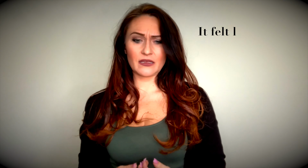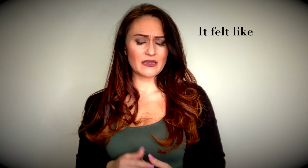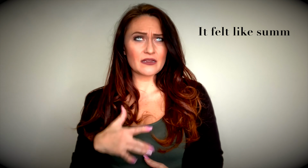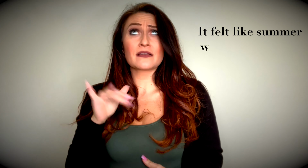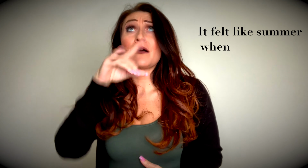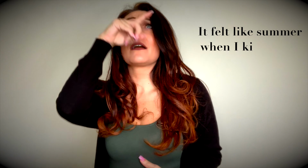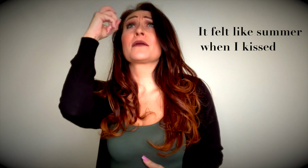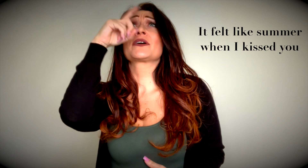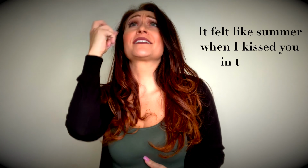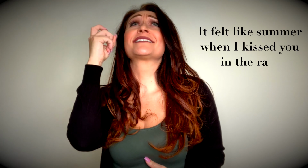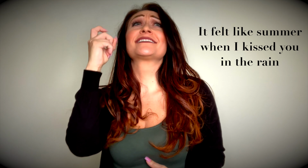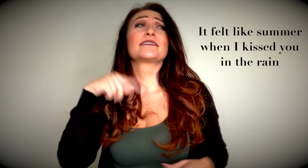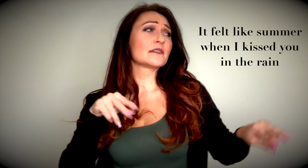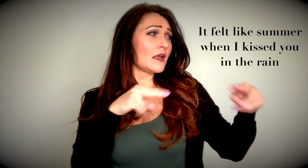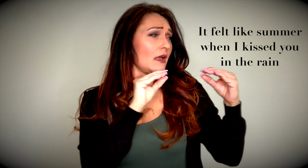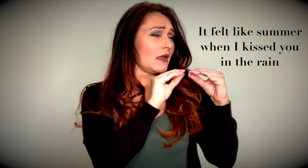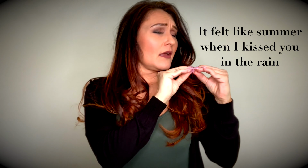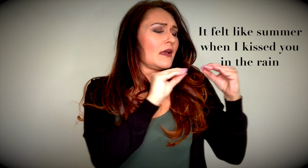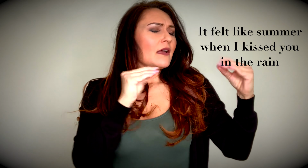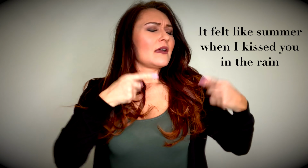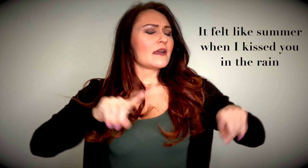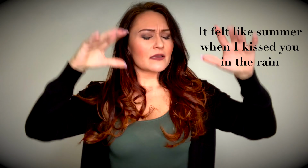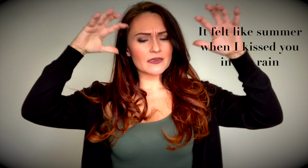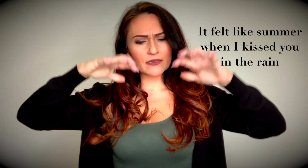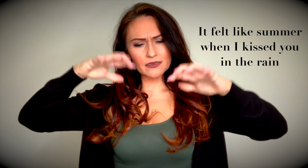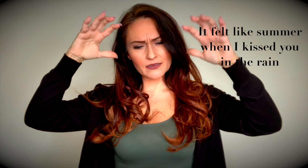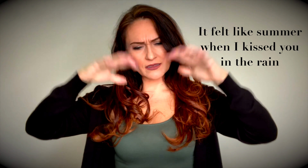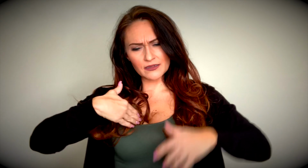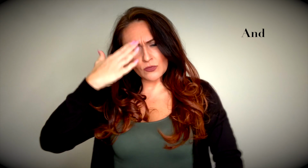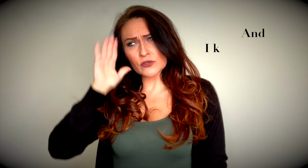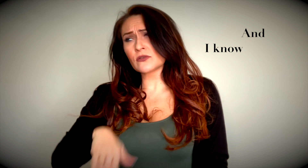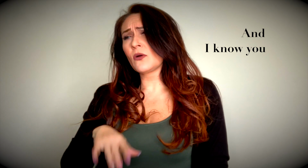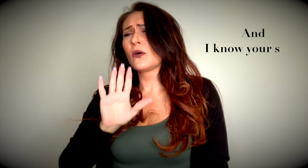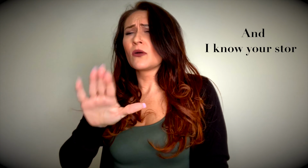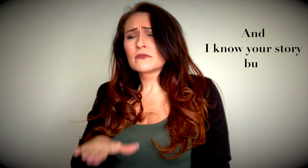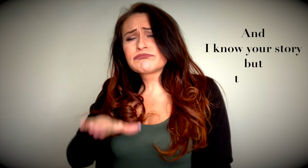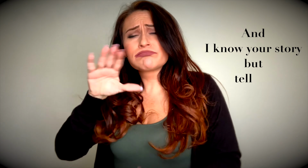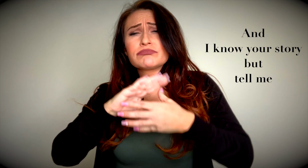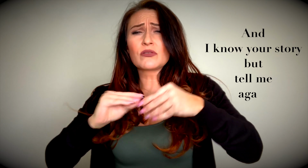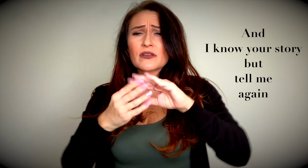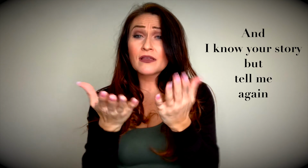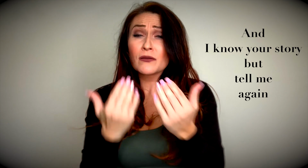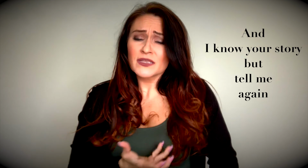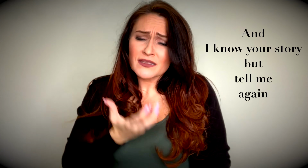It felt like summer when I kissed you in the rain. And I know your story, but tell